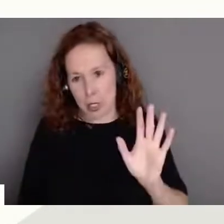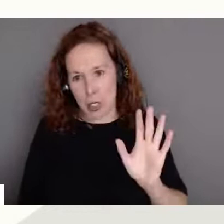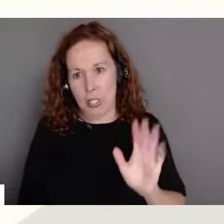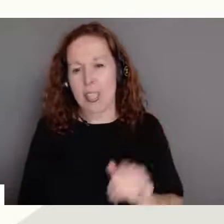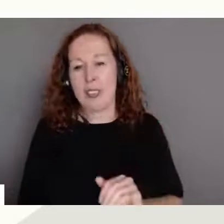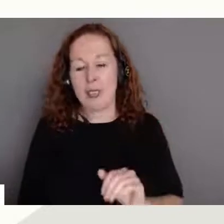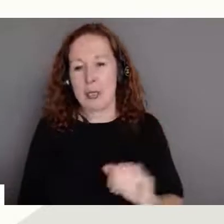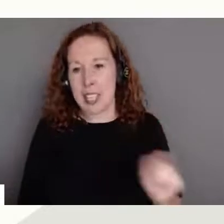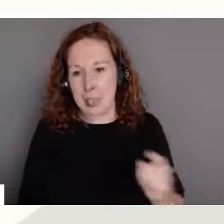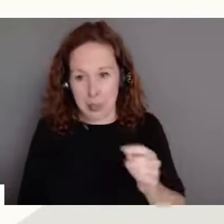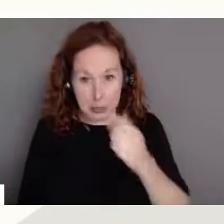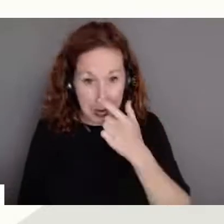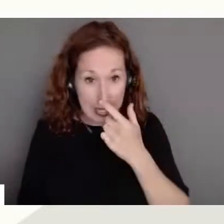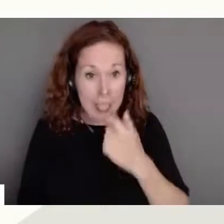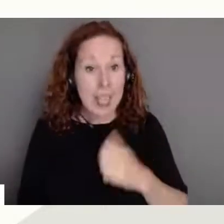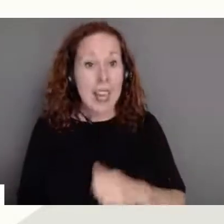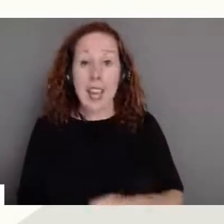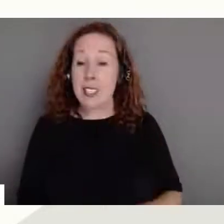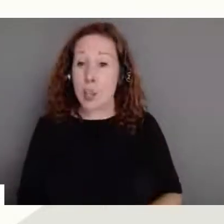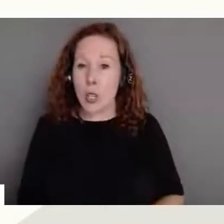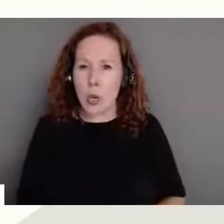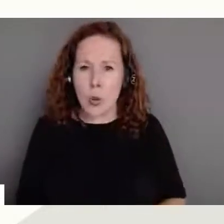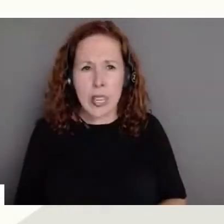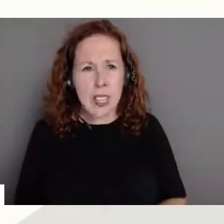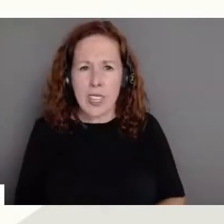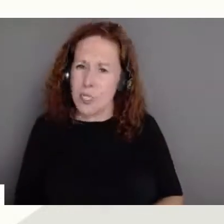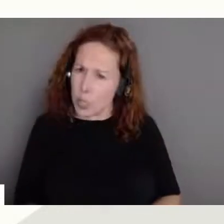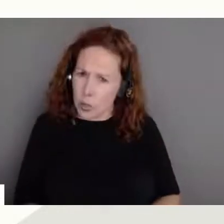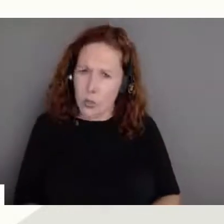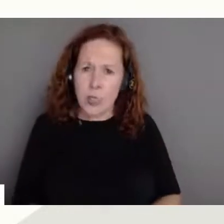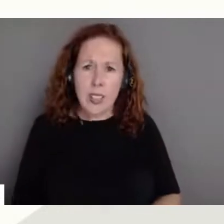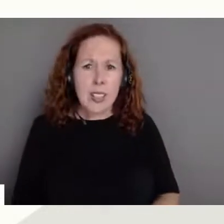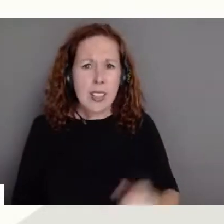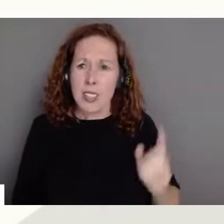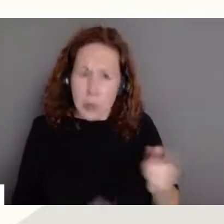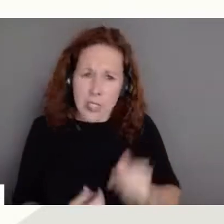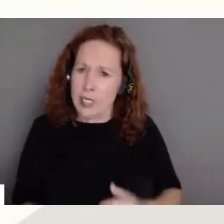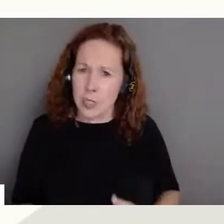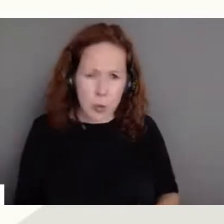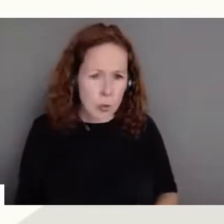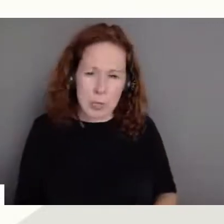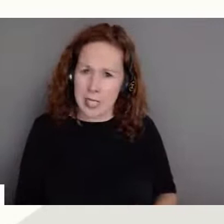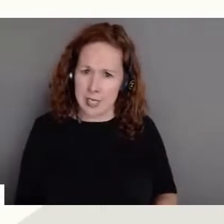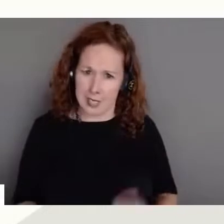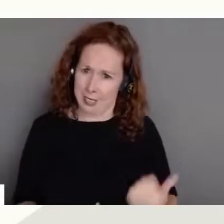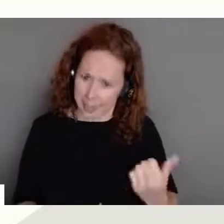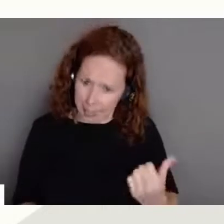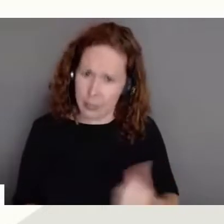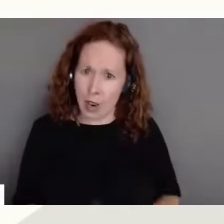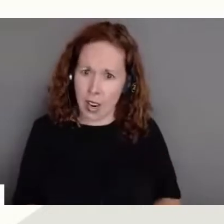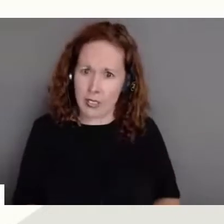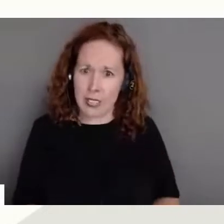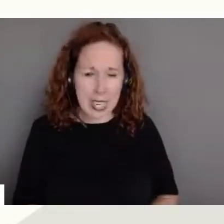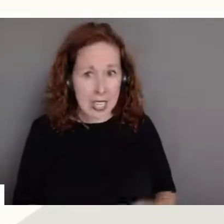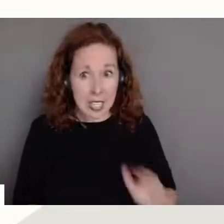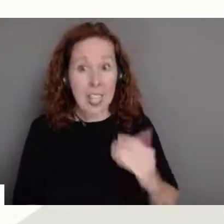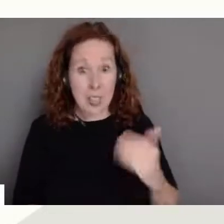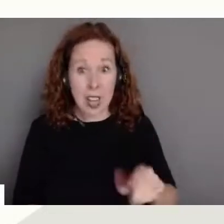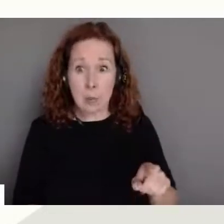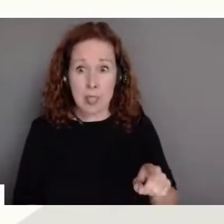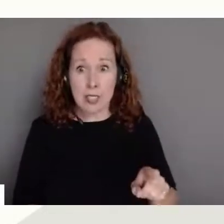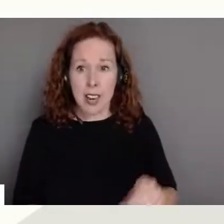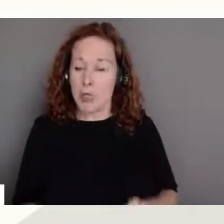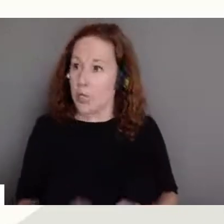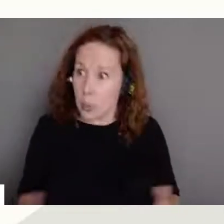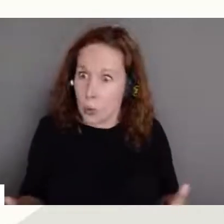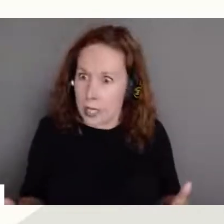up gestures and thinking that they're funny, and so I'll go like, "Dude, you just told me to F off." Like,